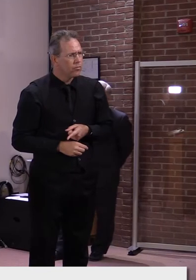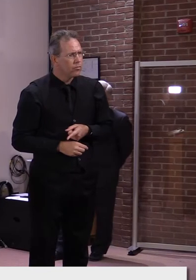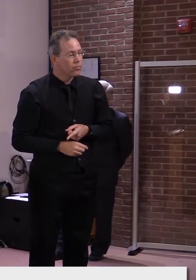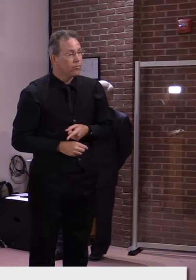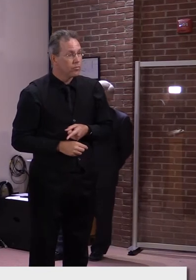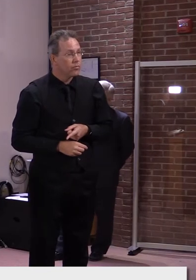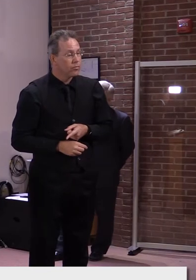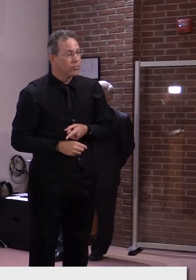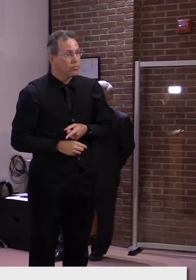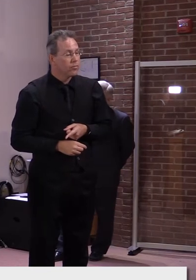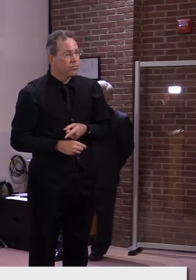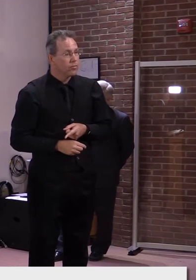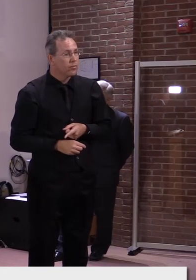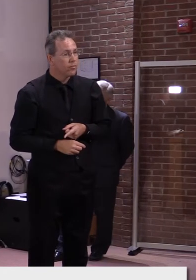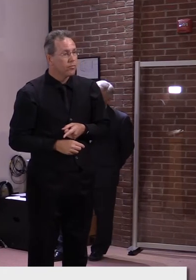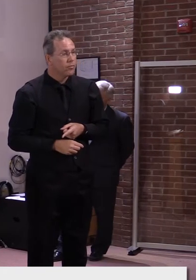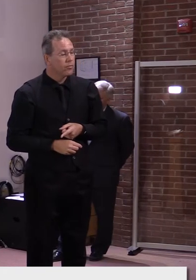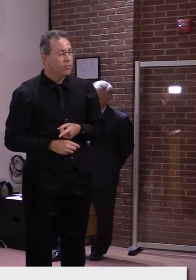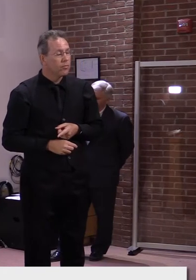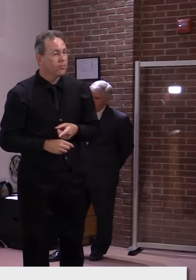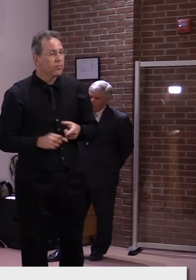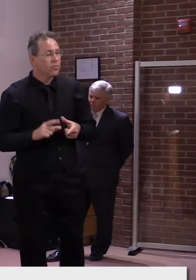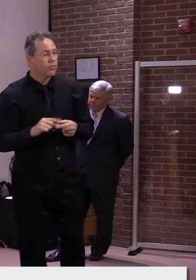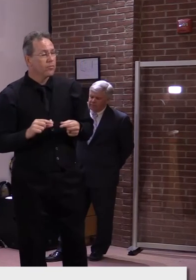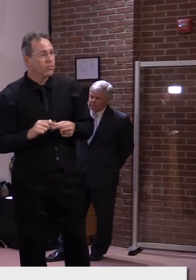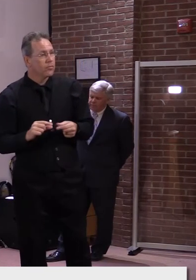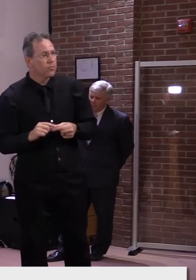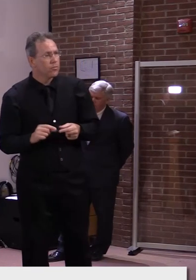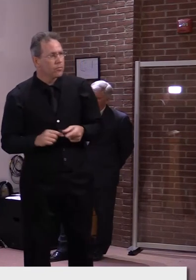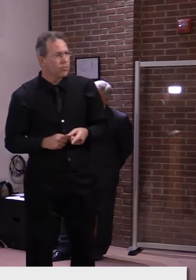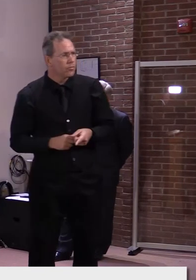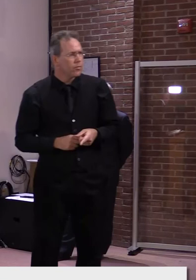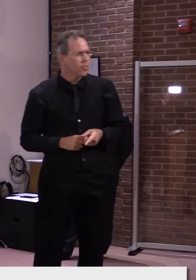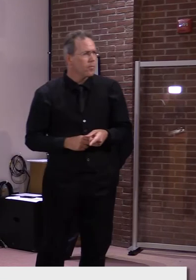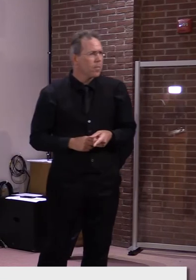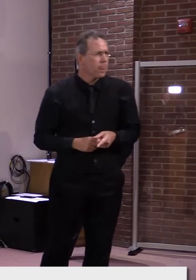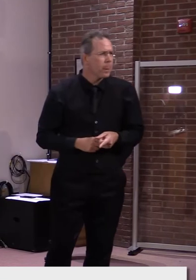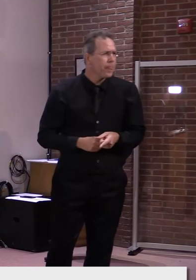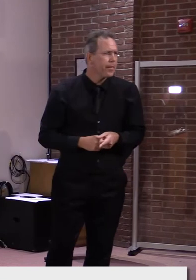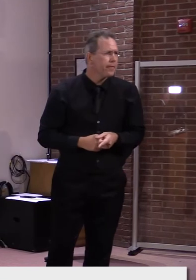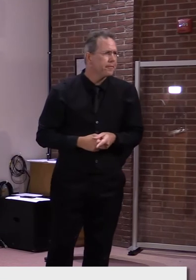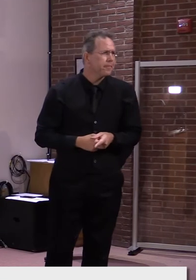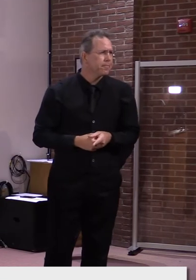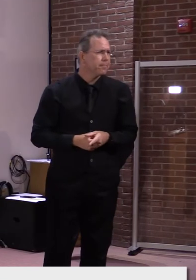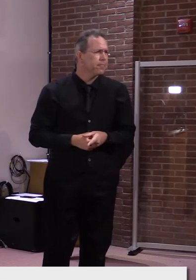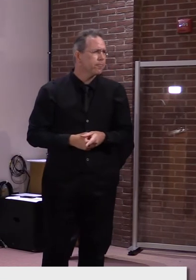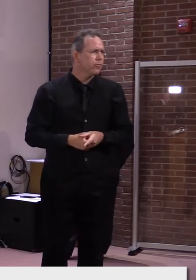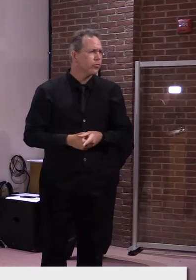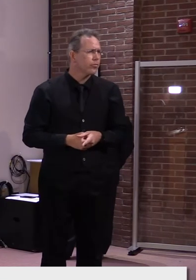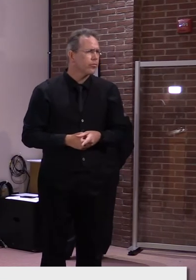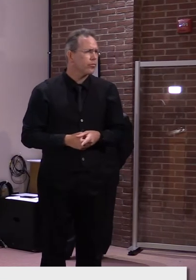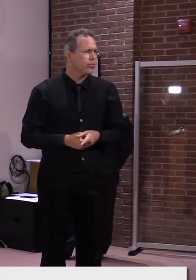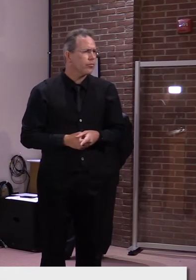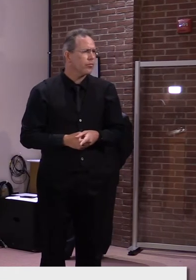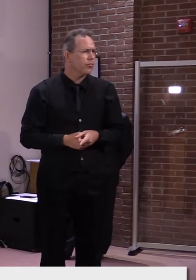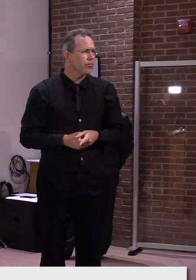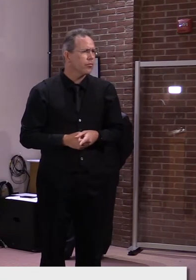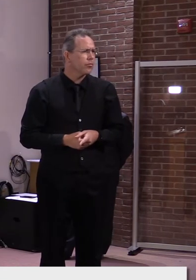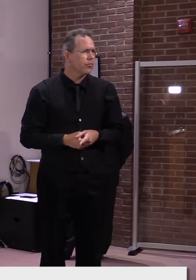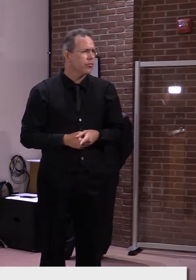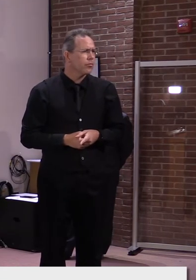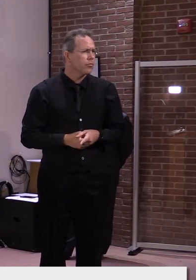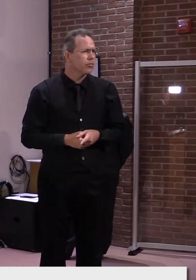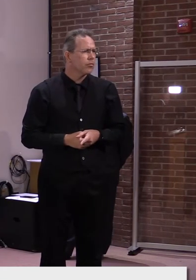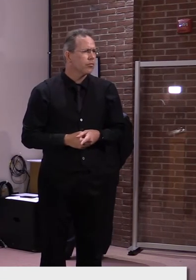Governor, I've seen legal opinions that institutions like businesses, colleges, schools, requiring vaccination for work or